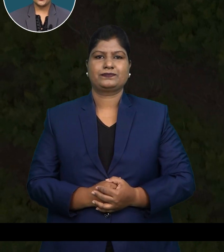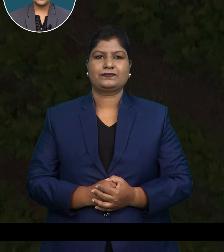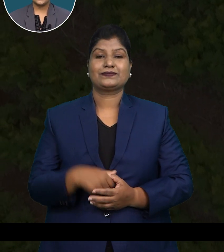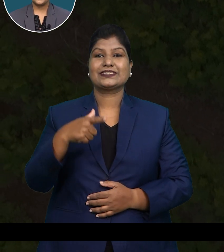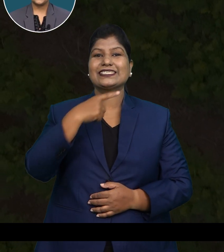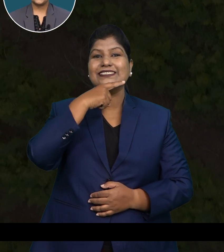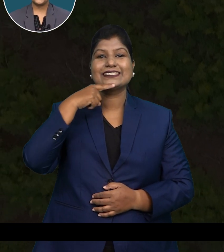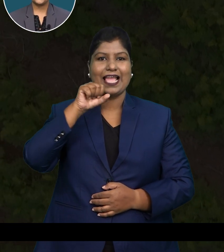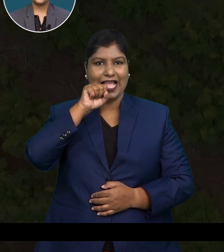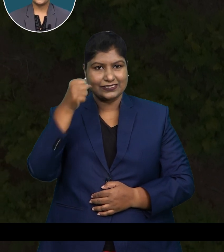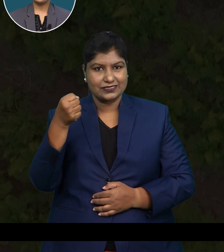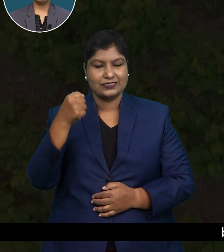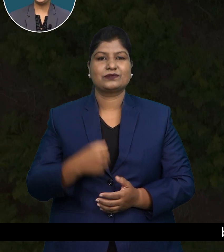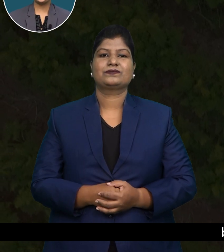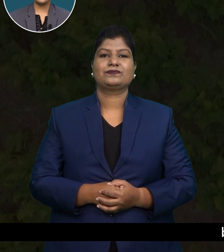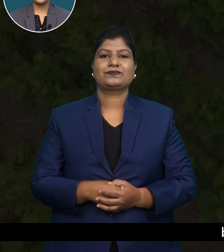carrots,